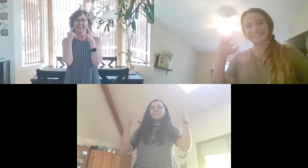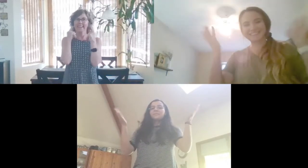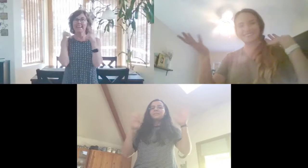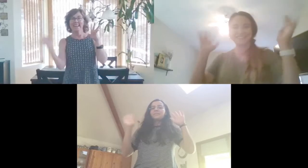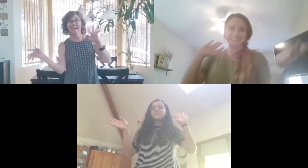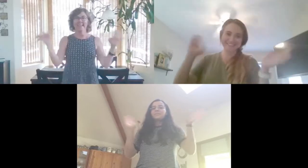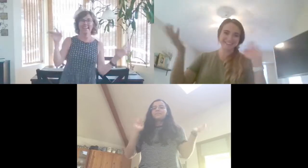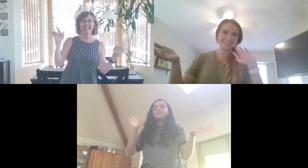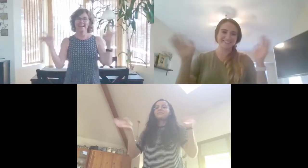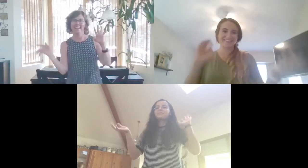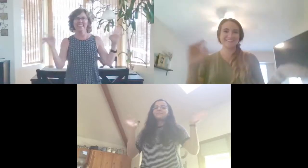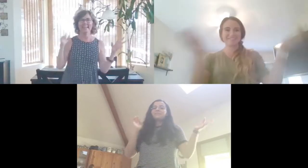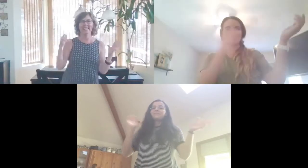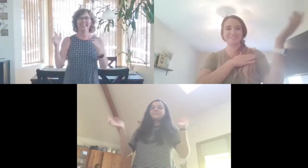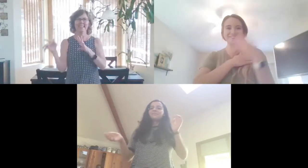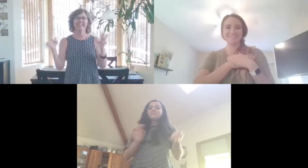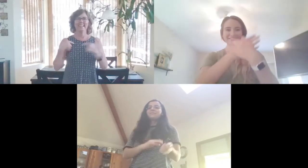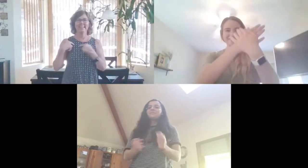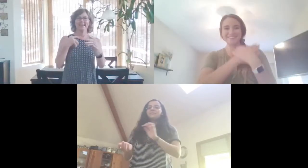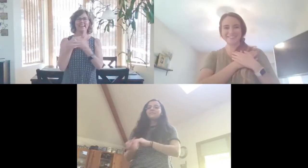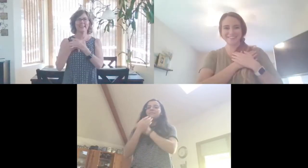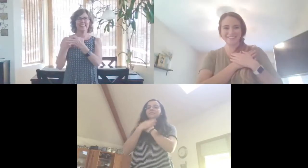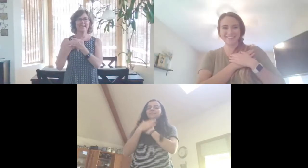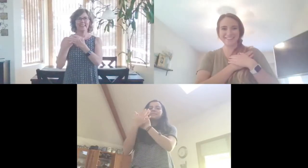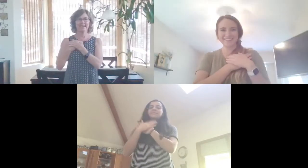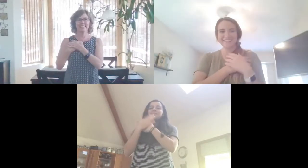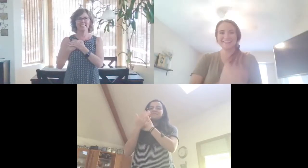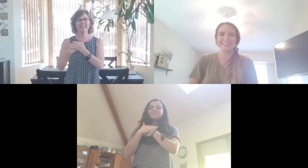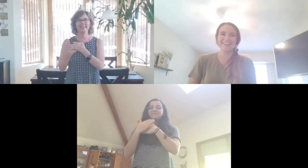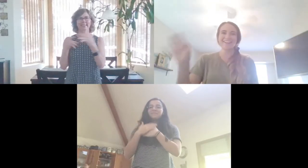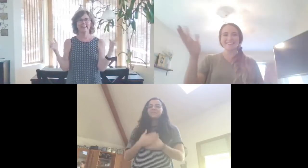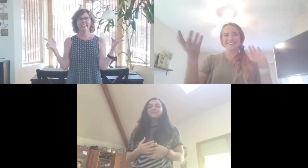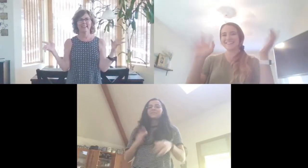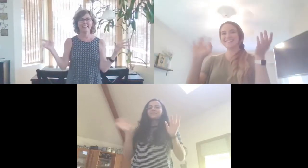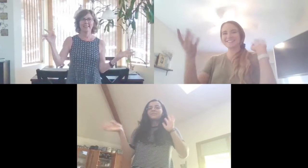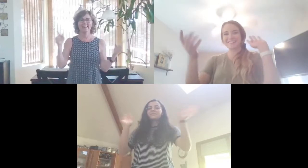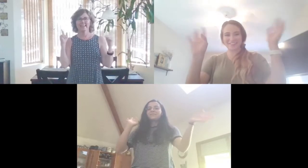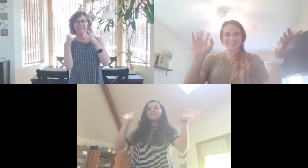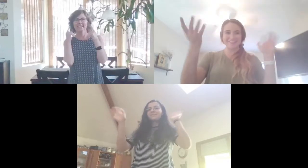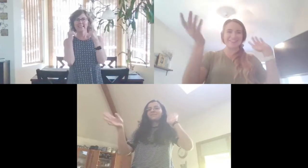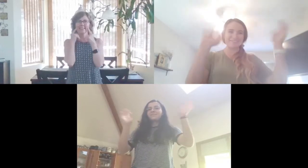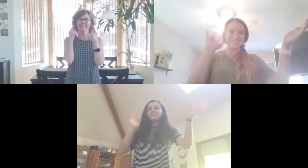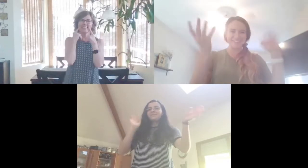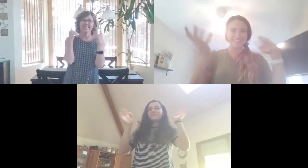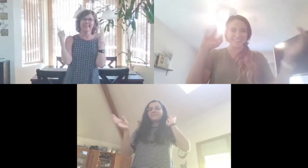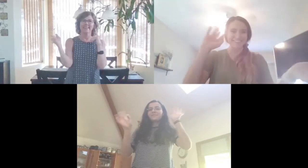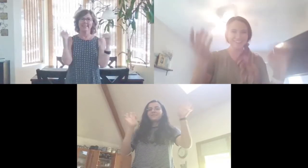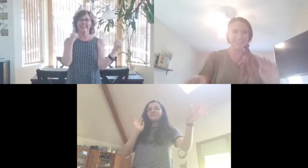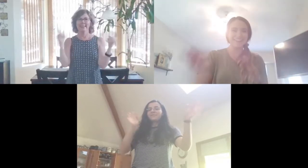happy. I've got the love of Jesus in my heart, down in my heart. And I'm so happy, so very happy. I've got